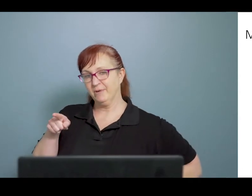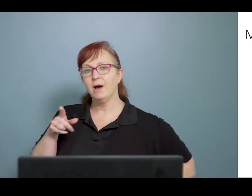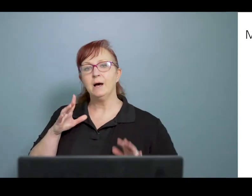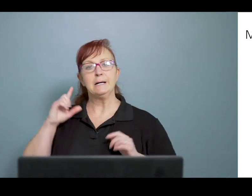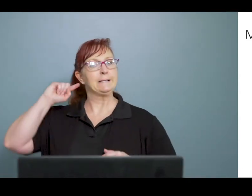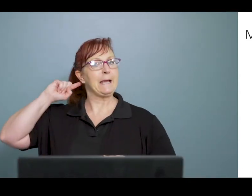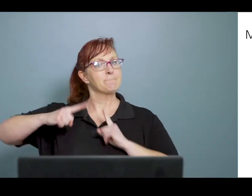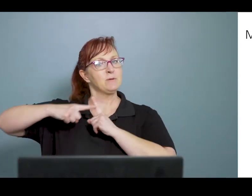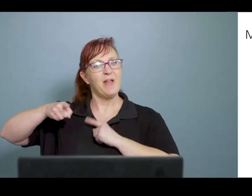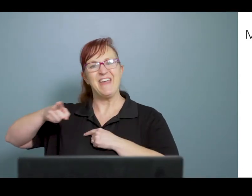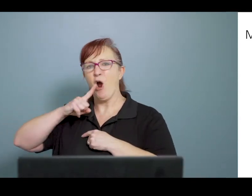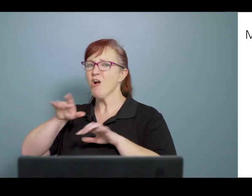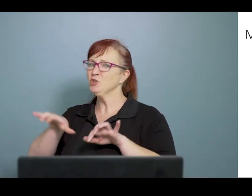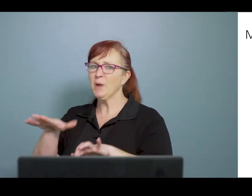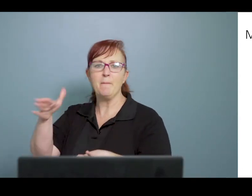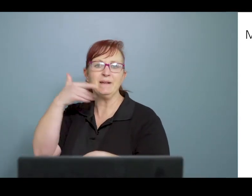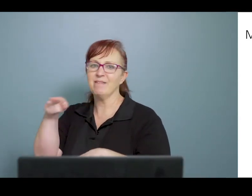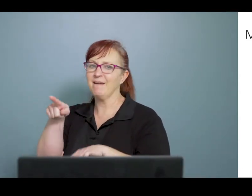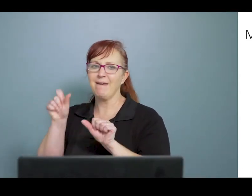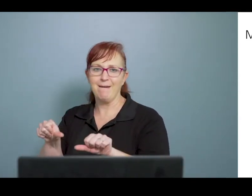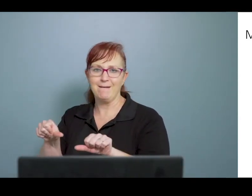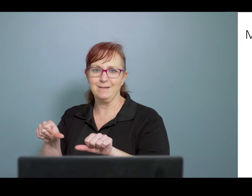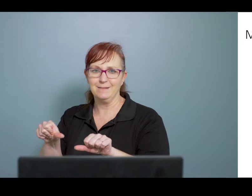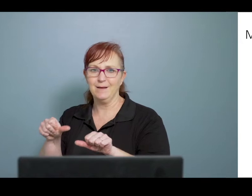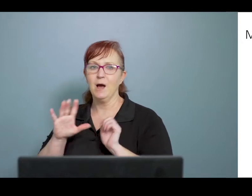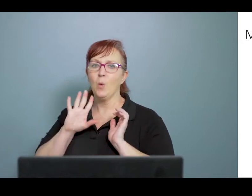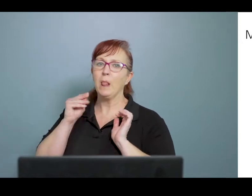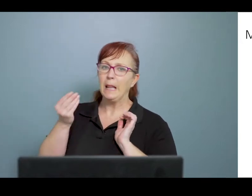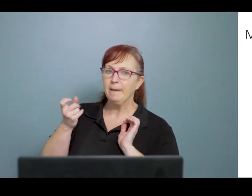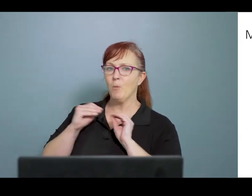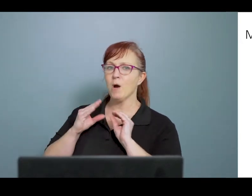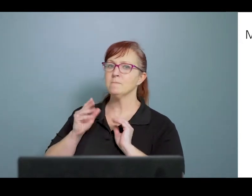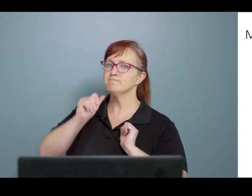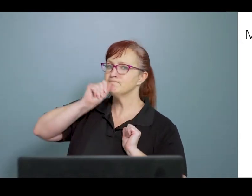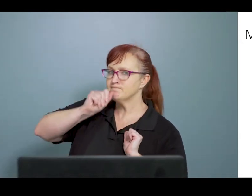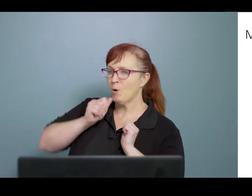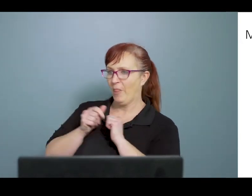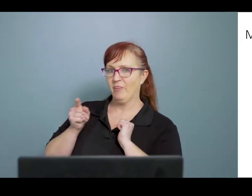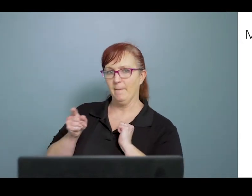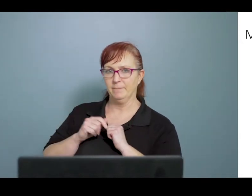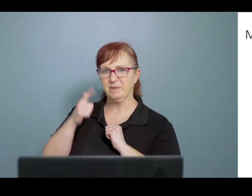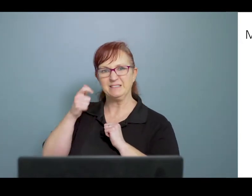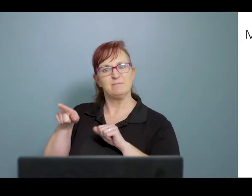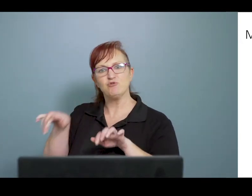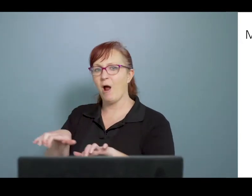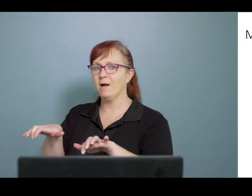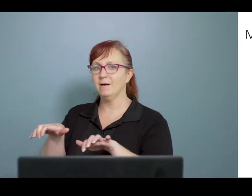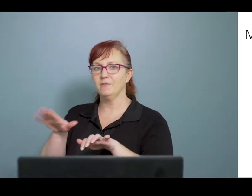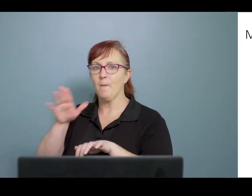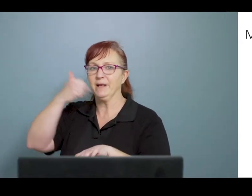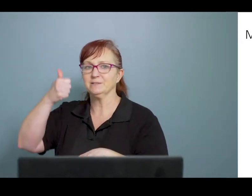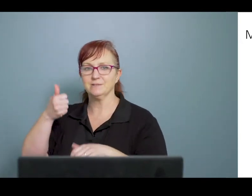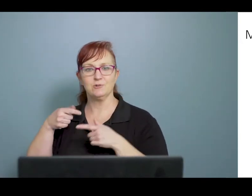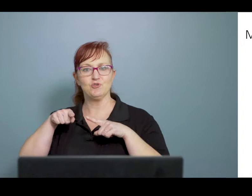can in a really stressful situation, I'm going to give them a little bit of grace. That creates a totally different